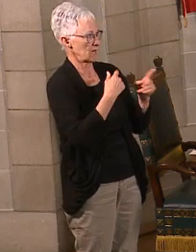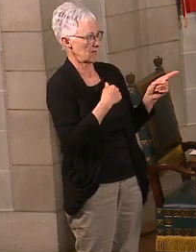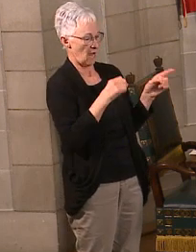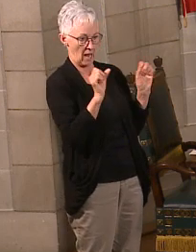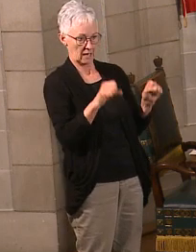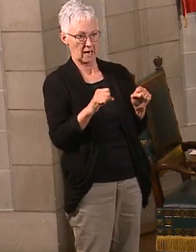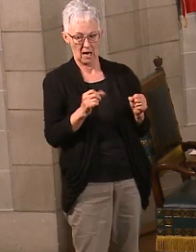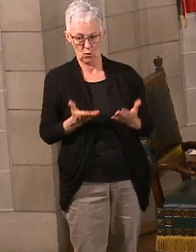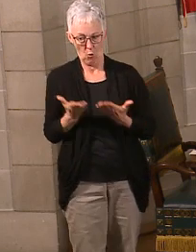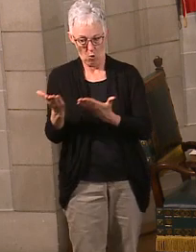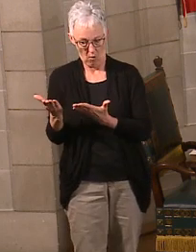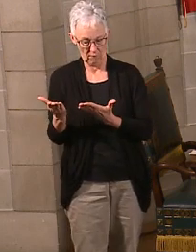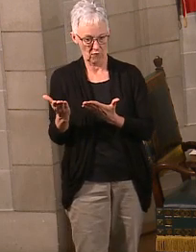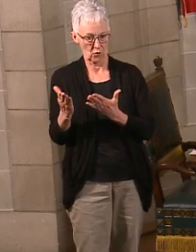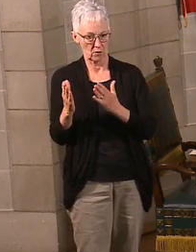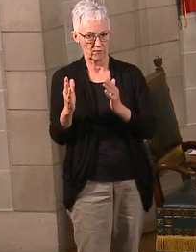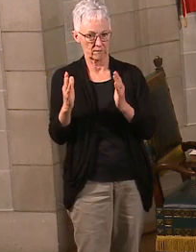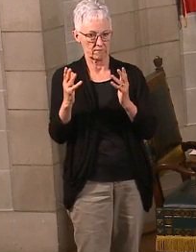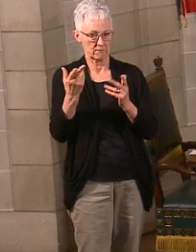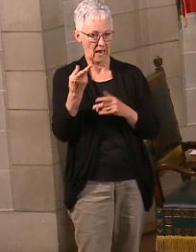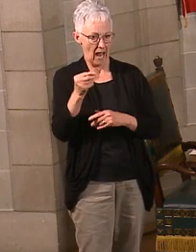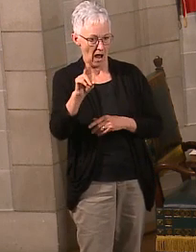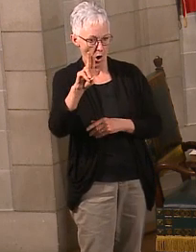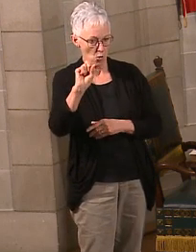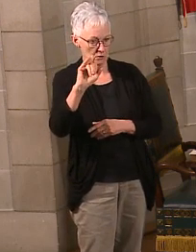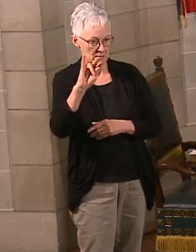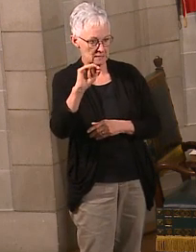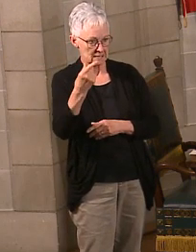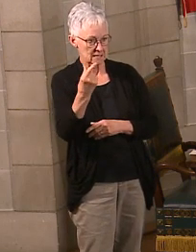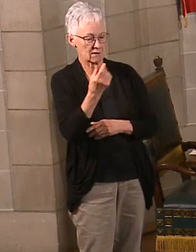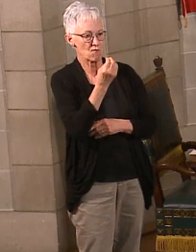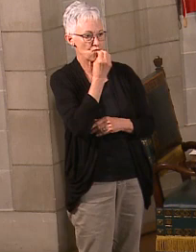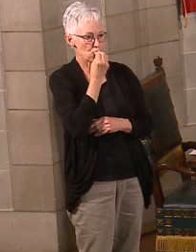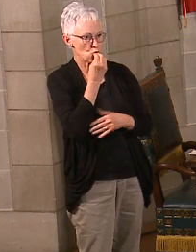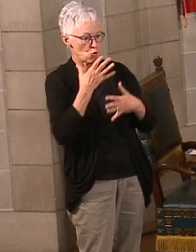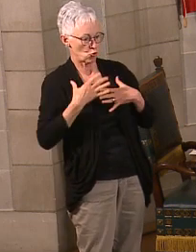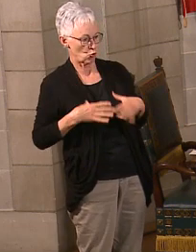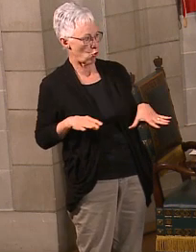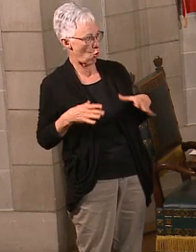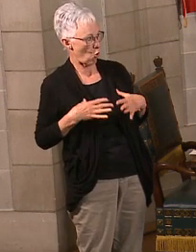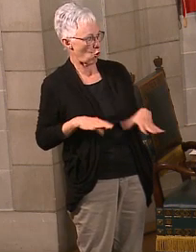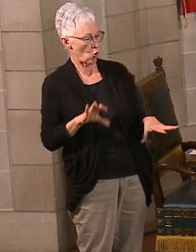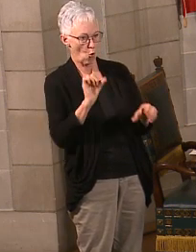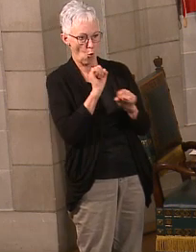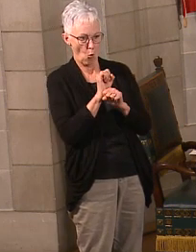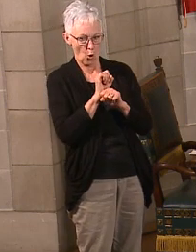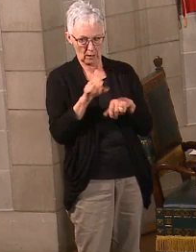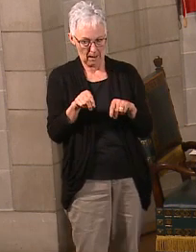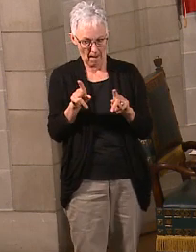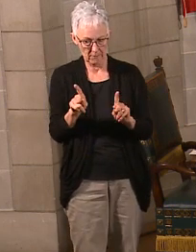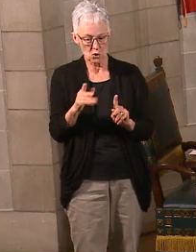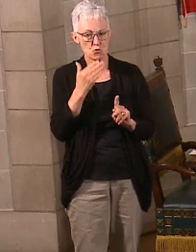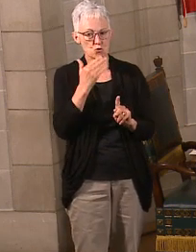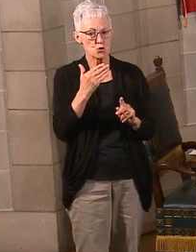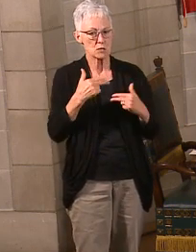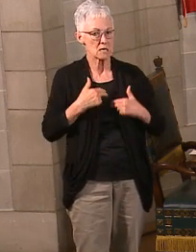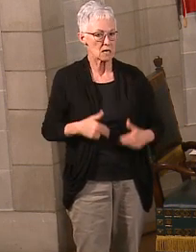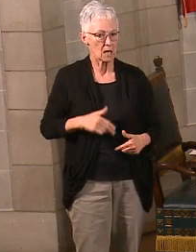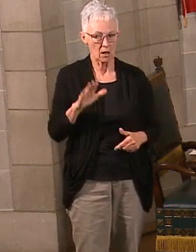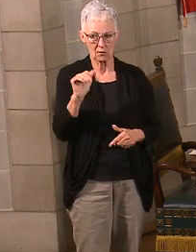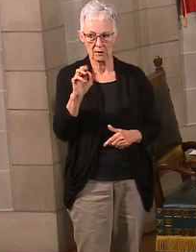climate-controlled housing, food, clothing, recreation and work opportunities, good health care,